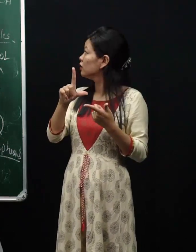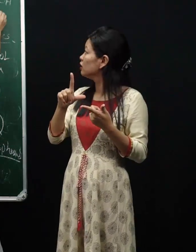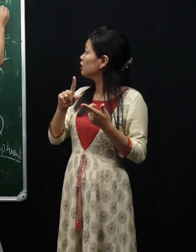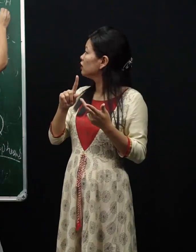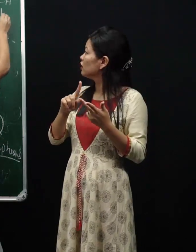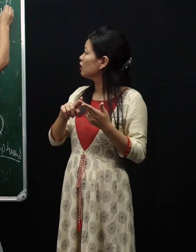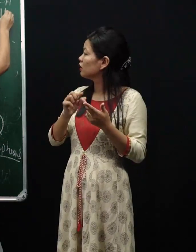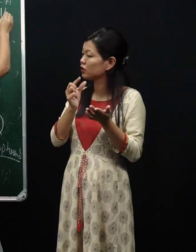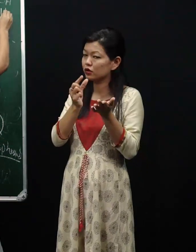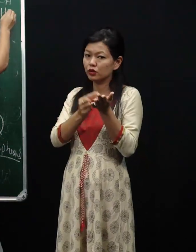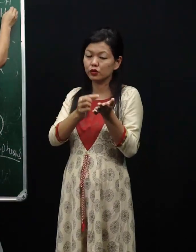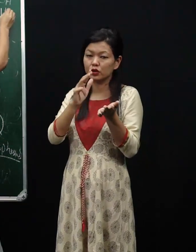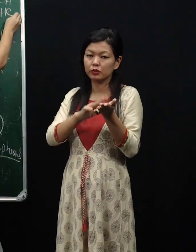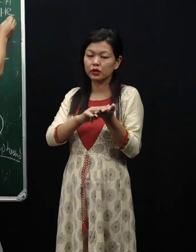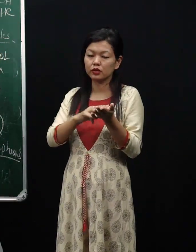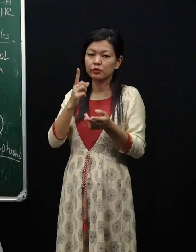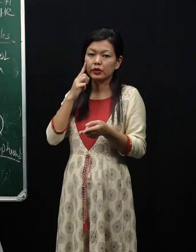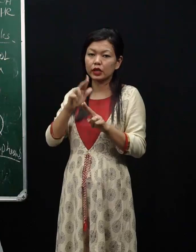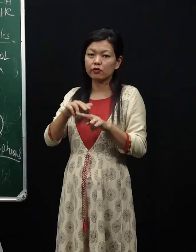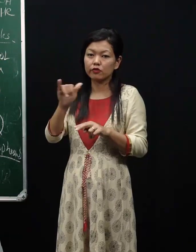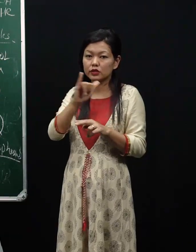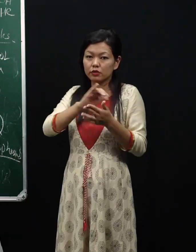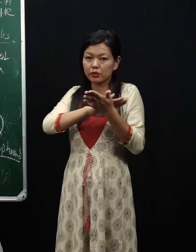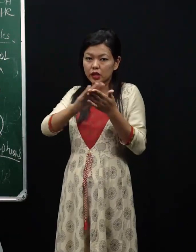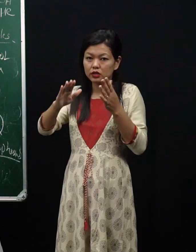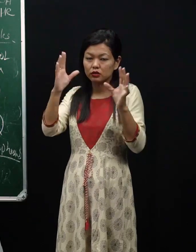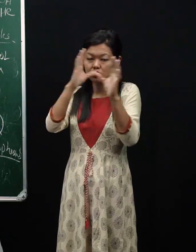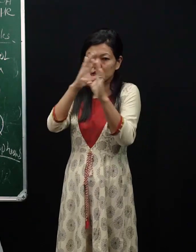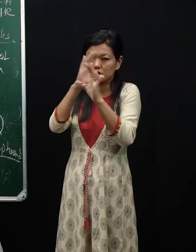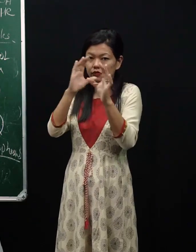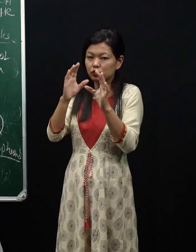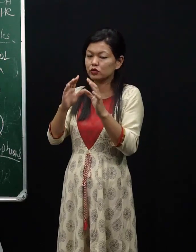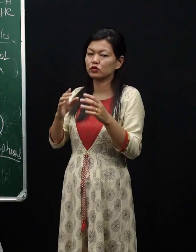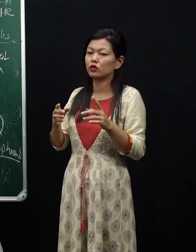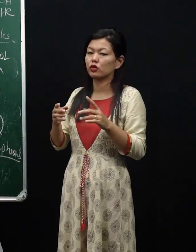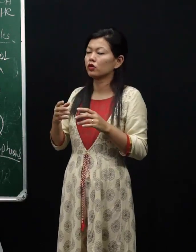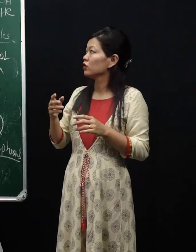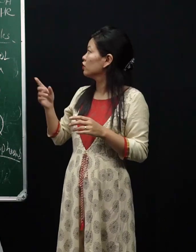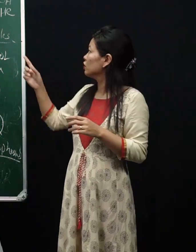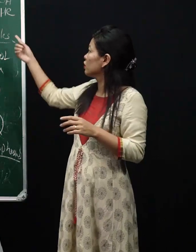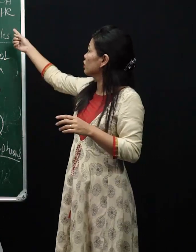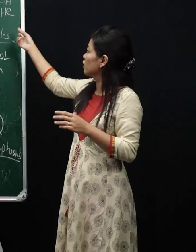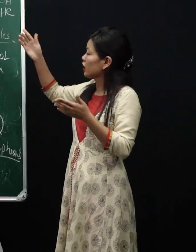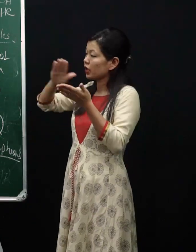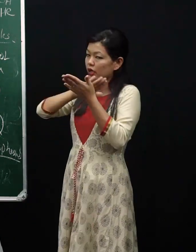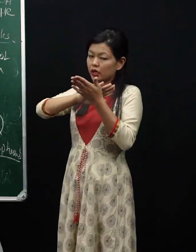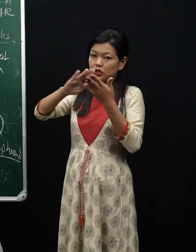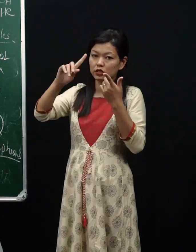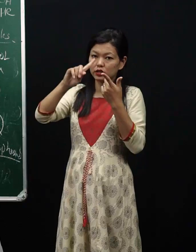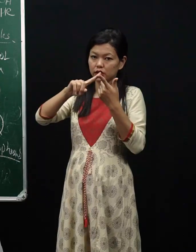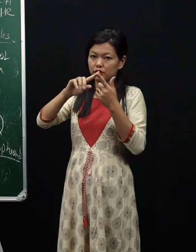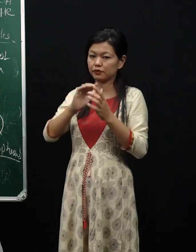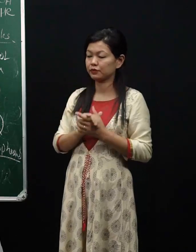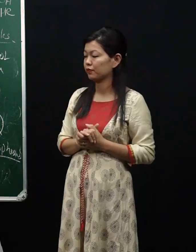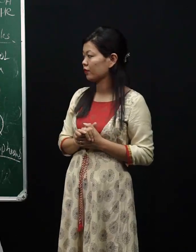use HE. Clear? So that is one thing. And the second thing is, whenever you write a